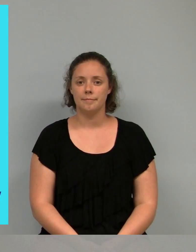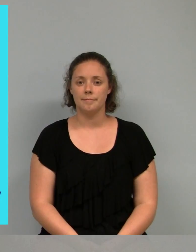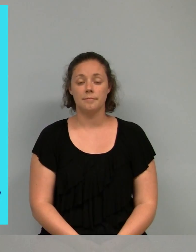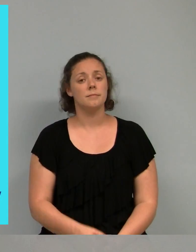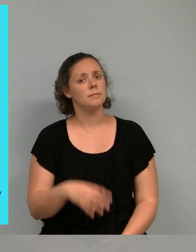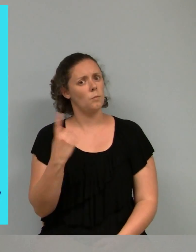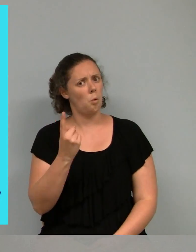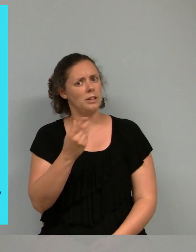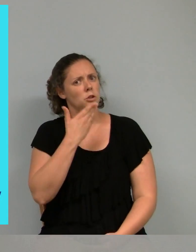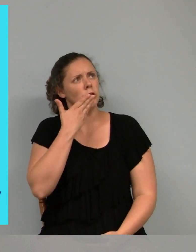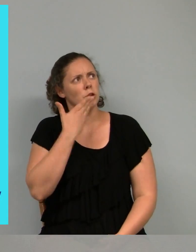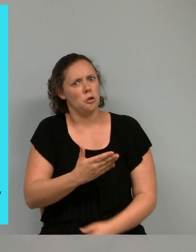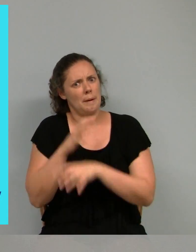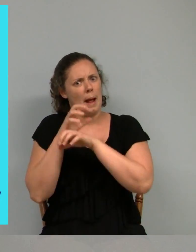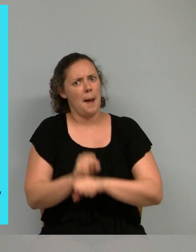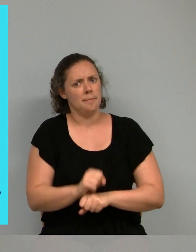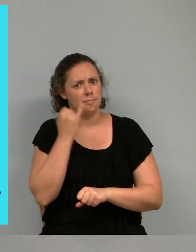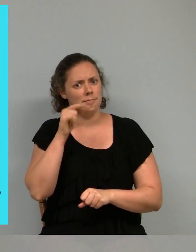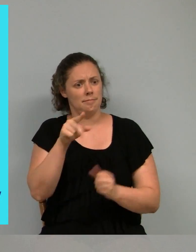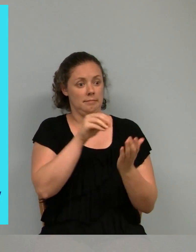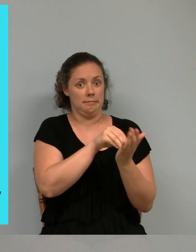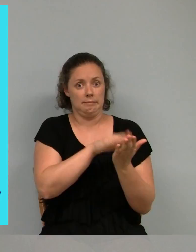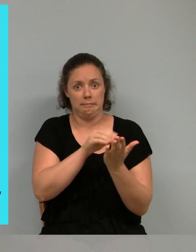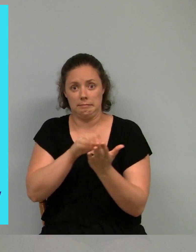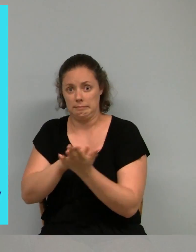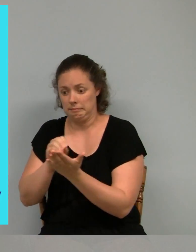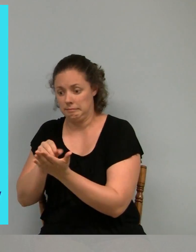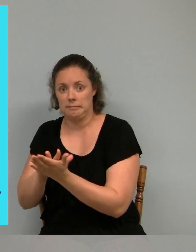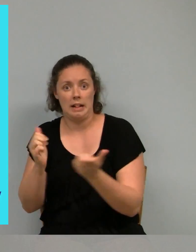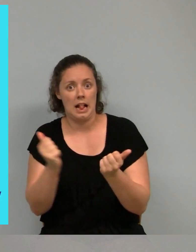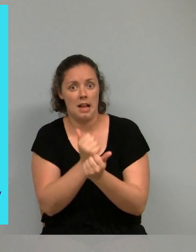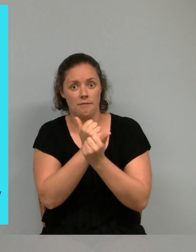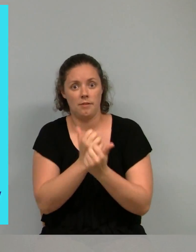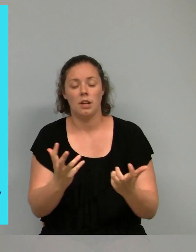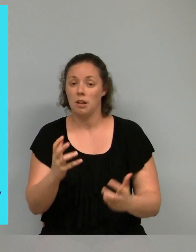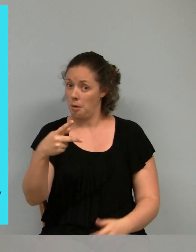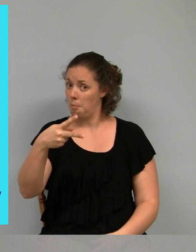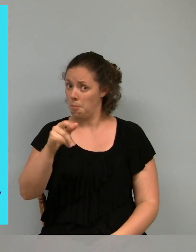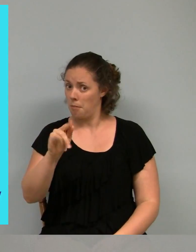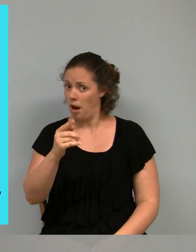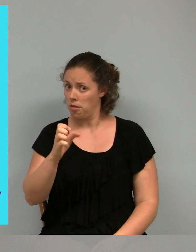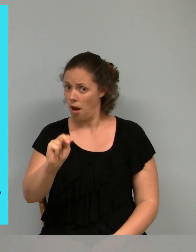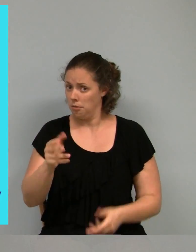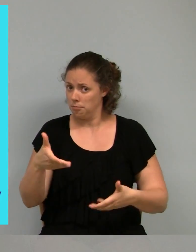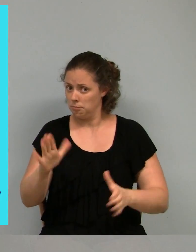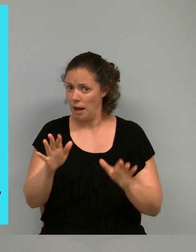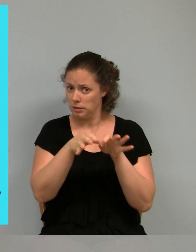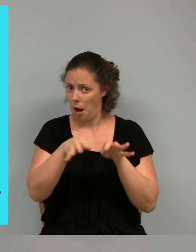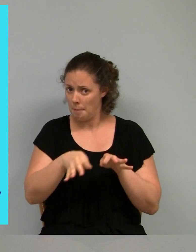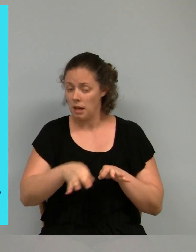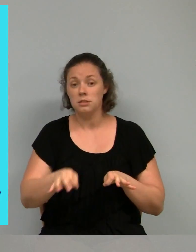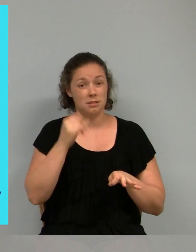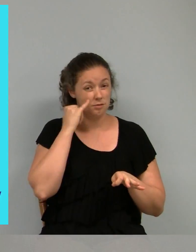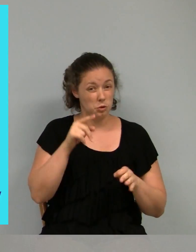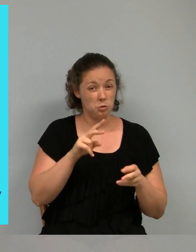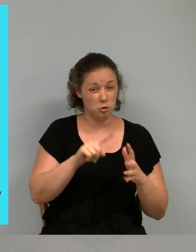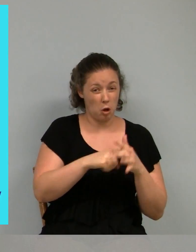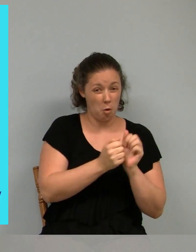It's always a good habit to document your code. Python allows inserted comments that begin with a pound